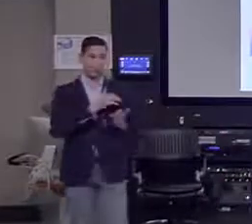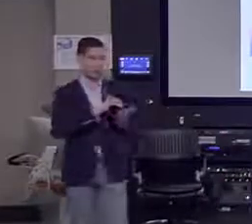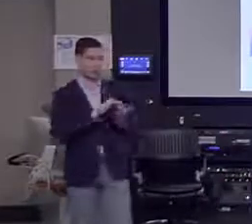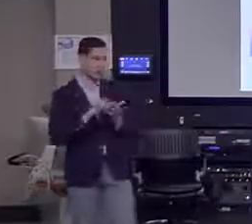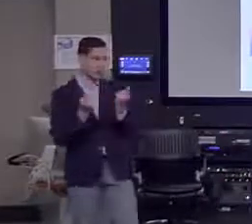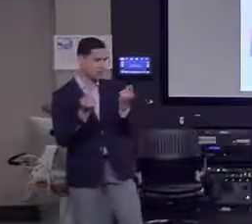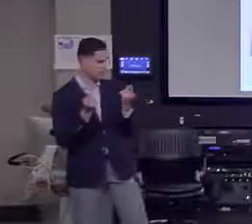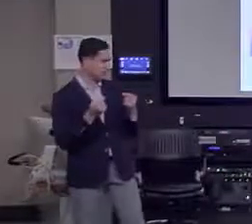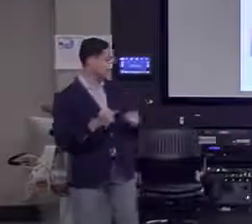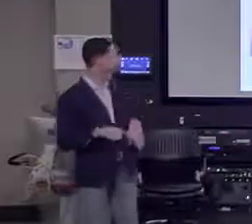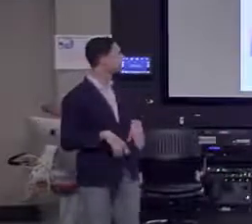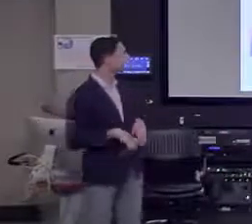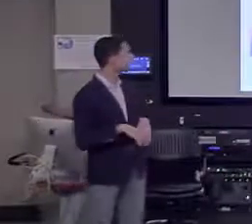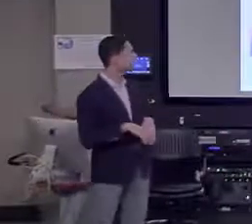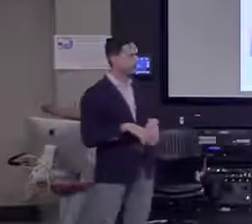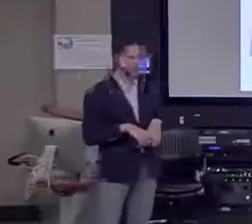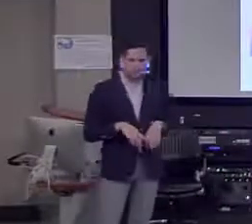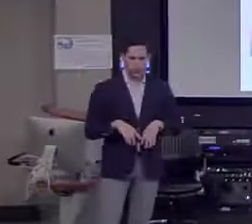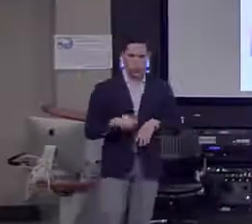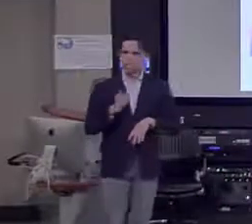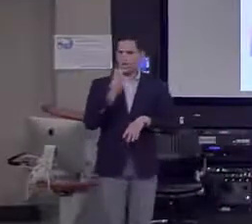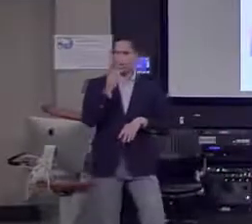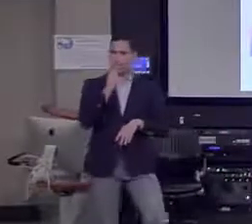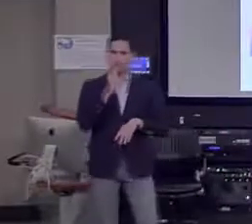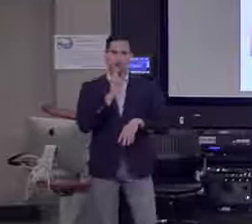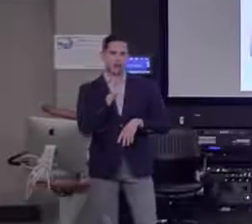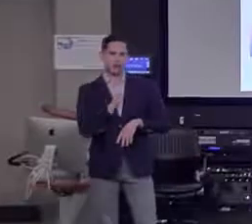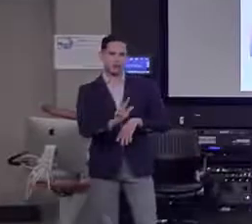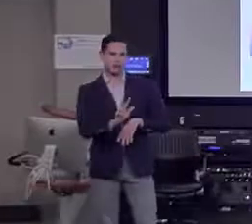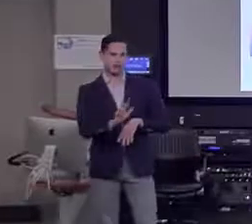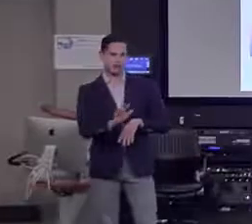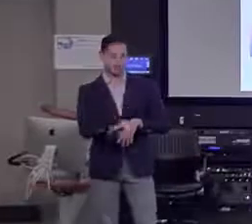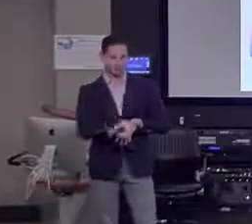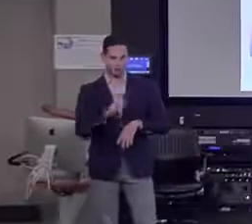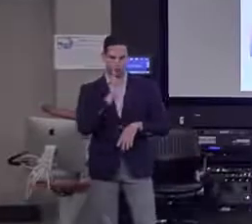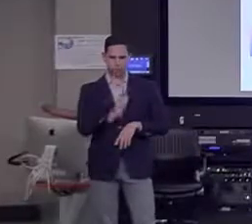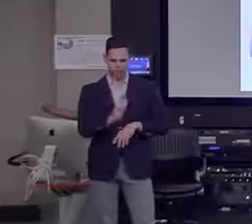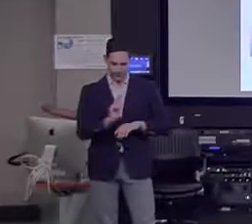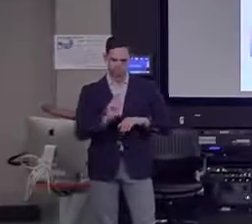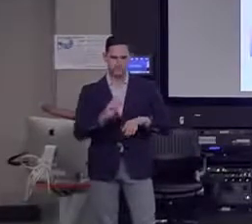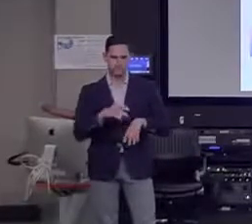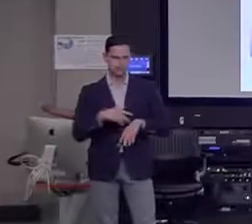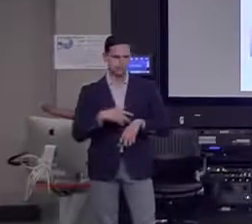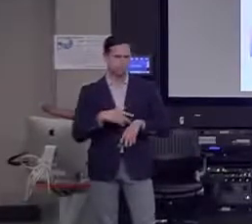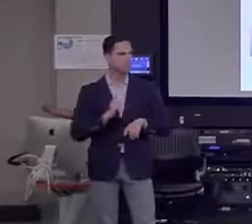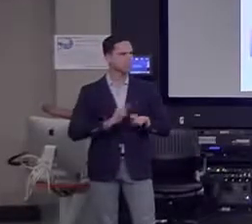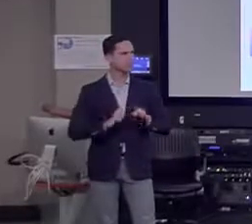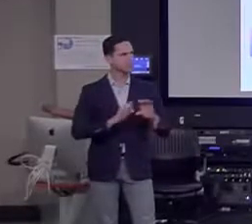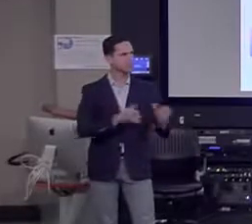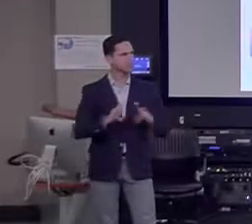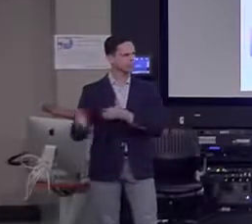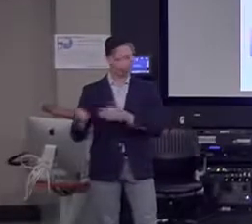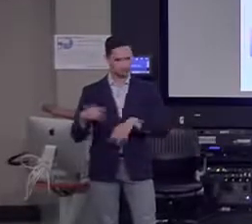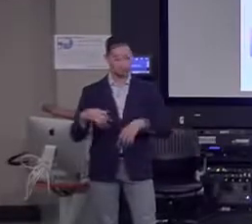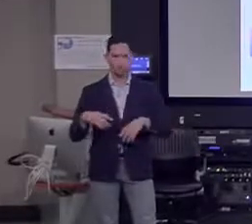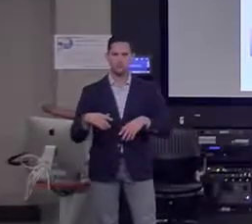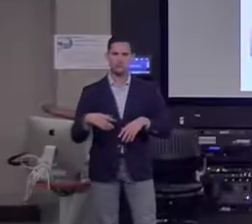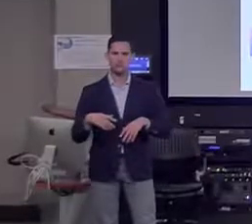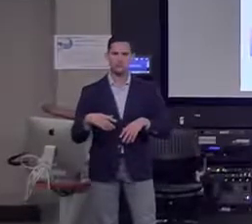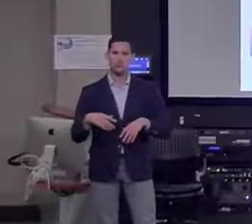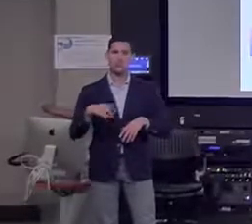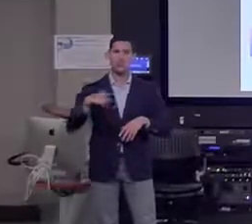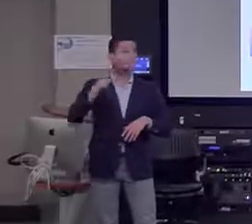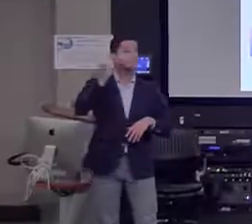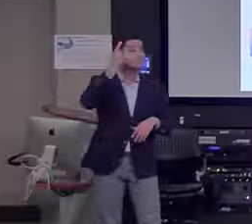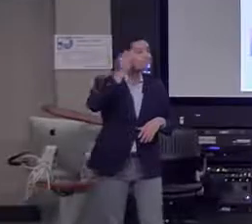3-year-olds who fell into 3 groups. Notice that all these children were in fact from